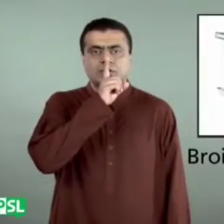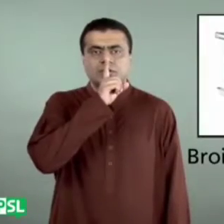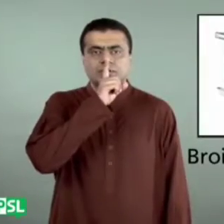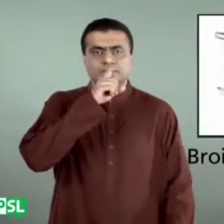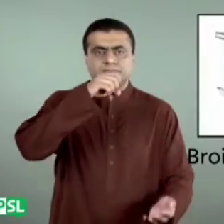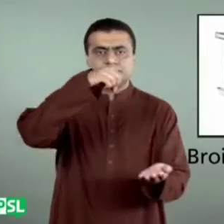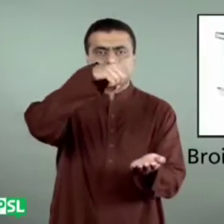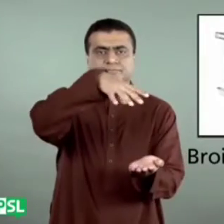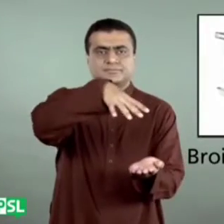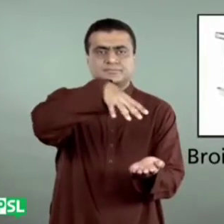Broiler toaster Teflon.